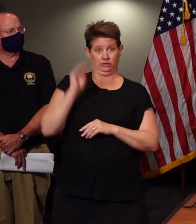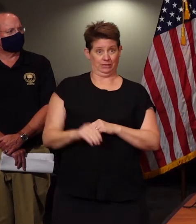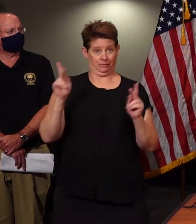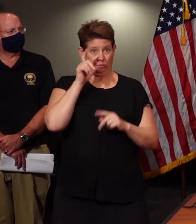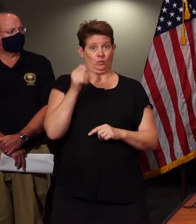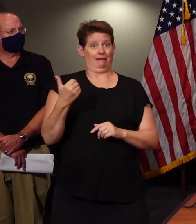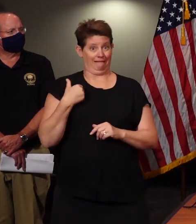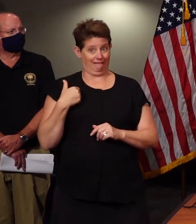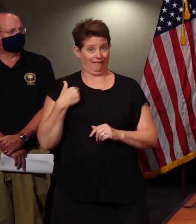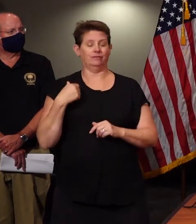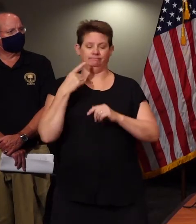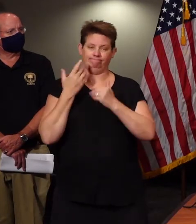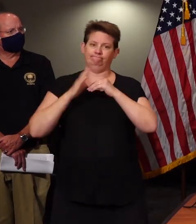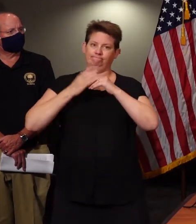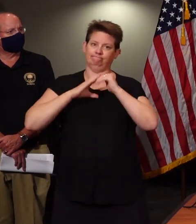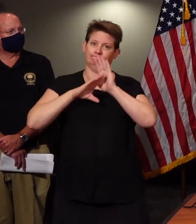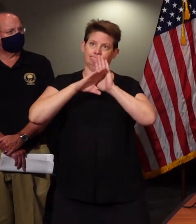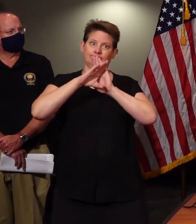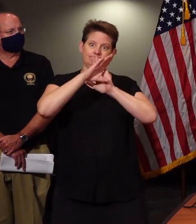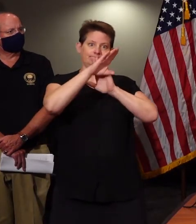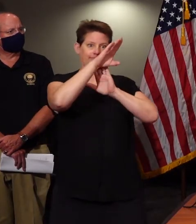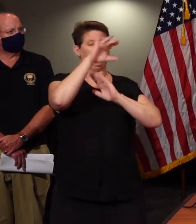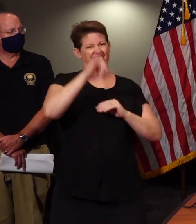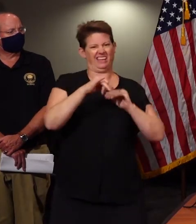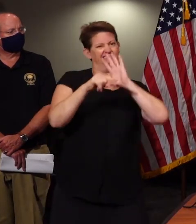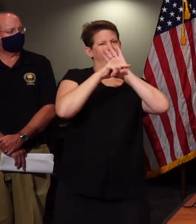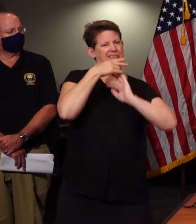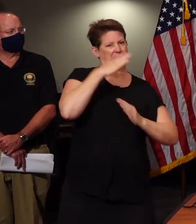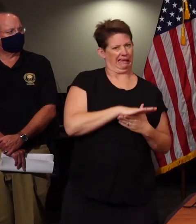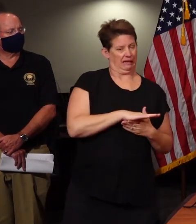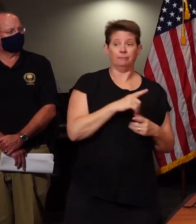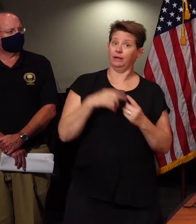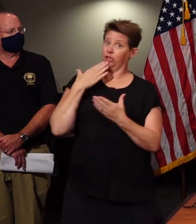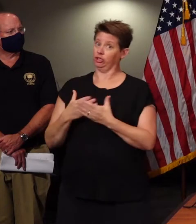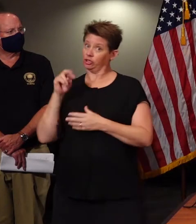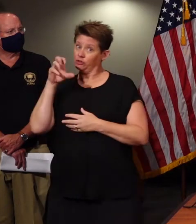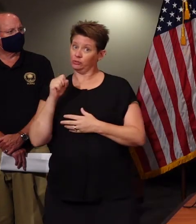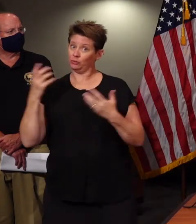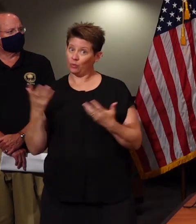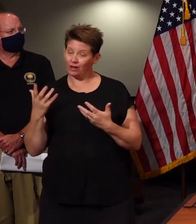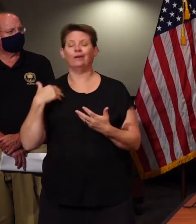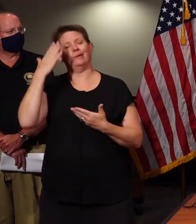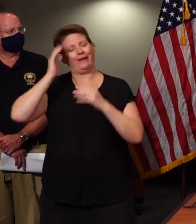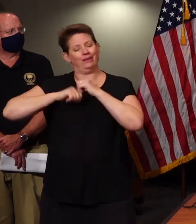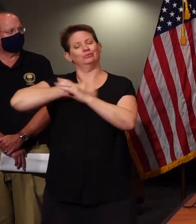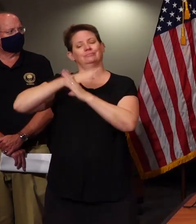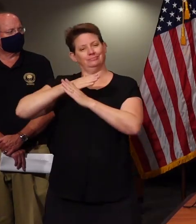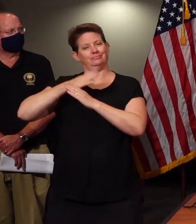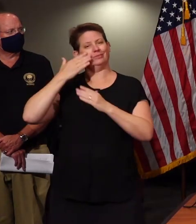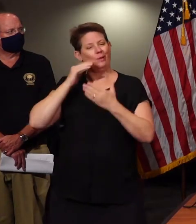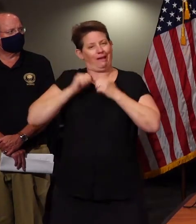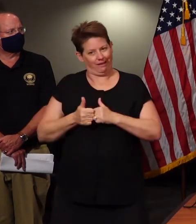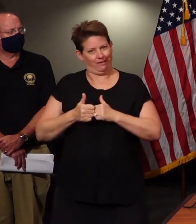positives is steadily increasing. And so that's the bad news. But the good news is we know how to stop that. As